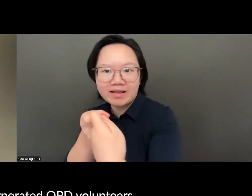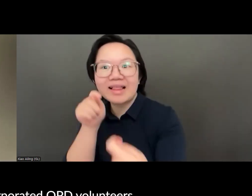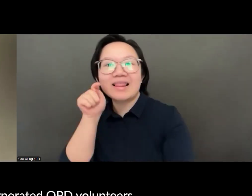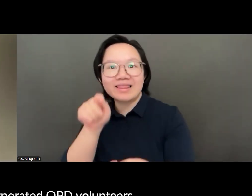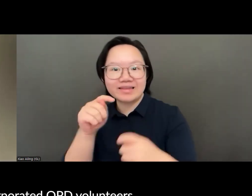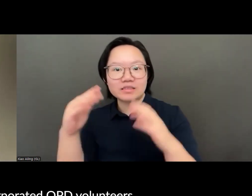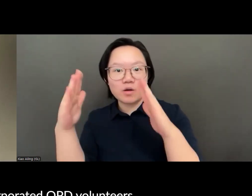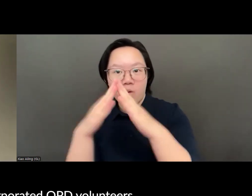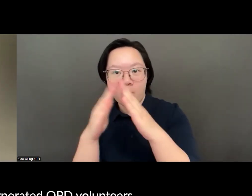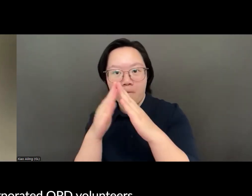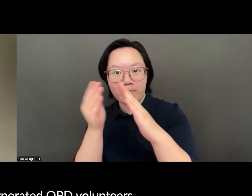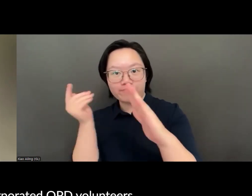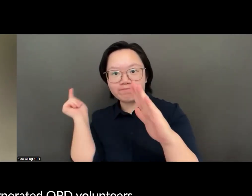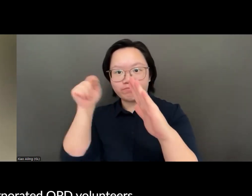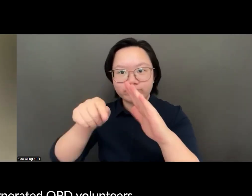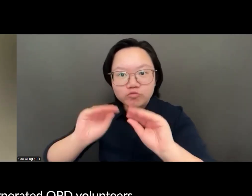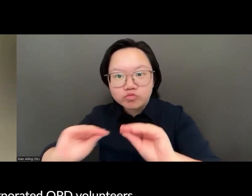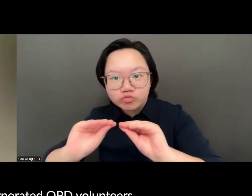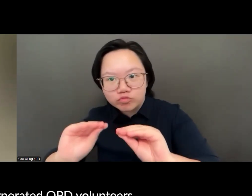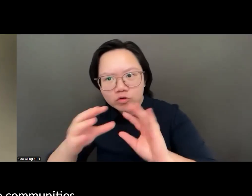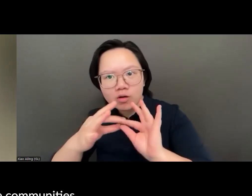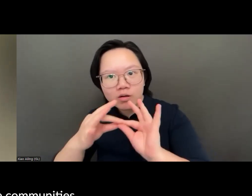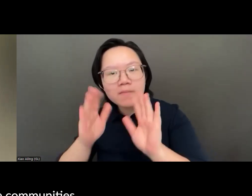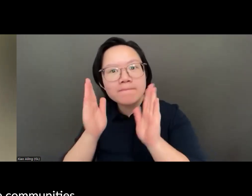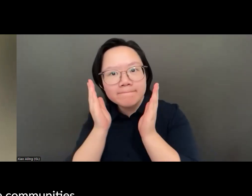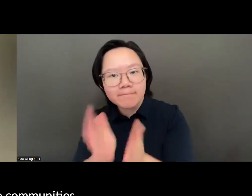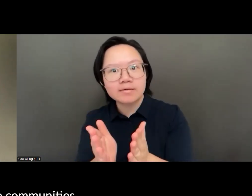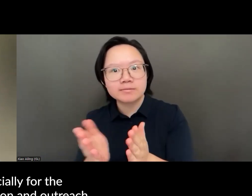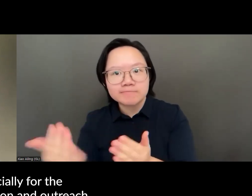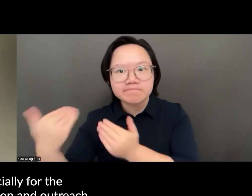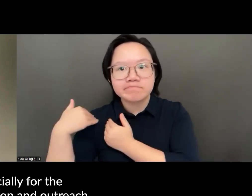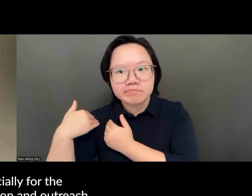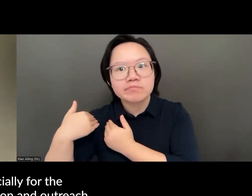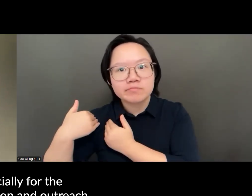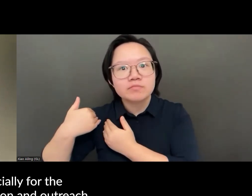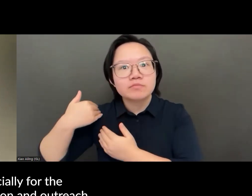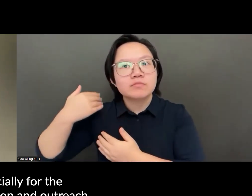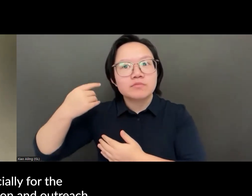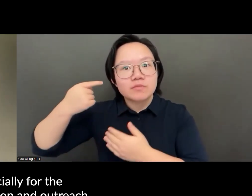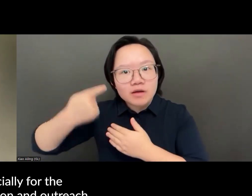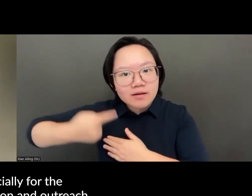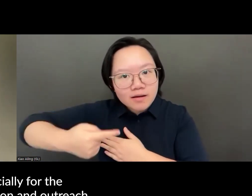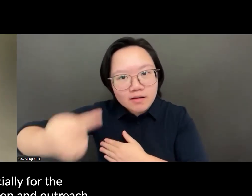have incorporated OPD volunteers from the communities, especially from the